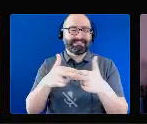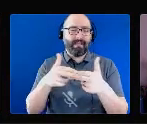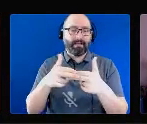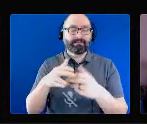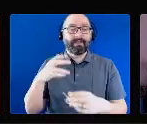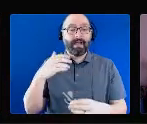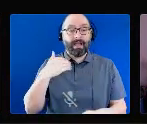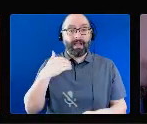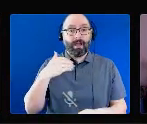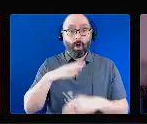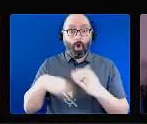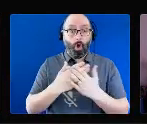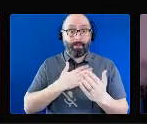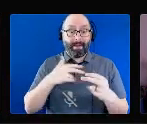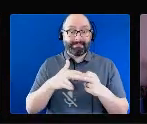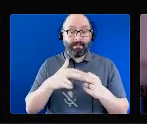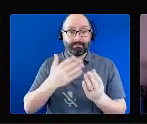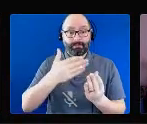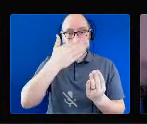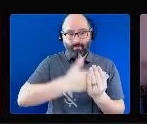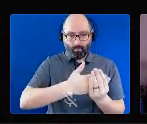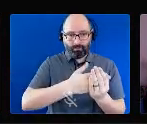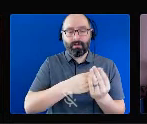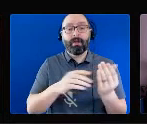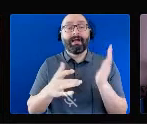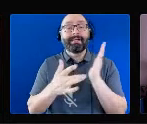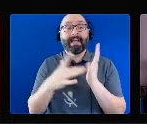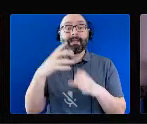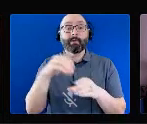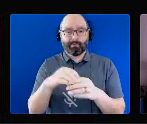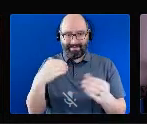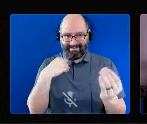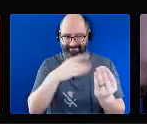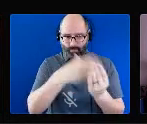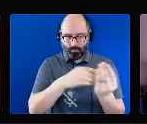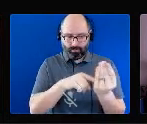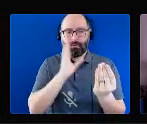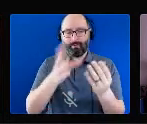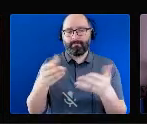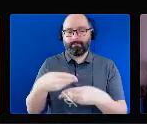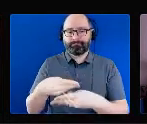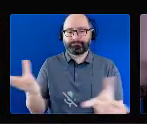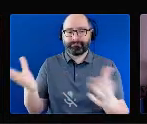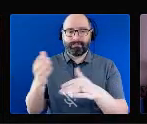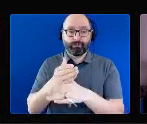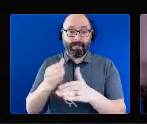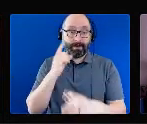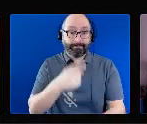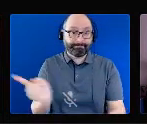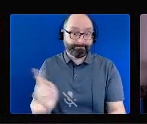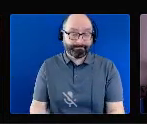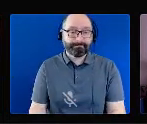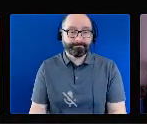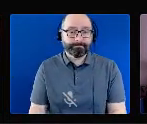folder that Tech Conclusion has that we will share shortly. Well, I guess I have